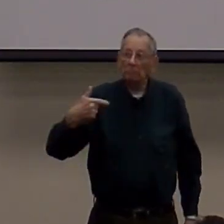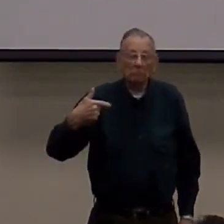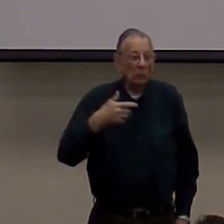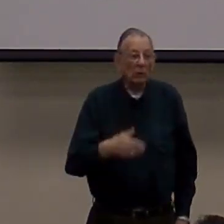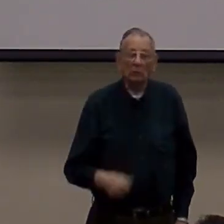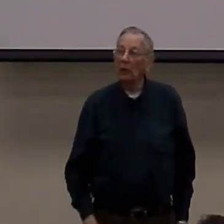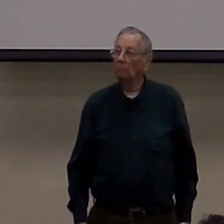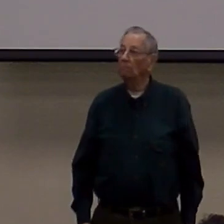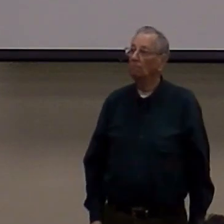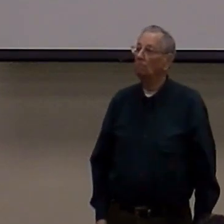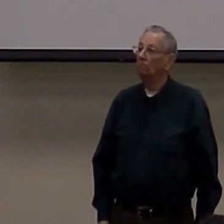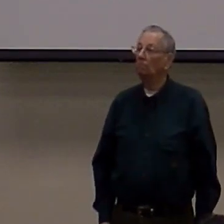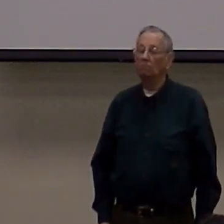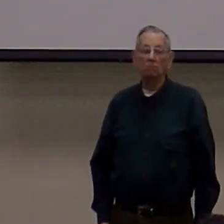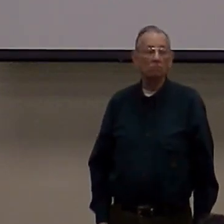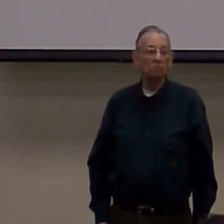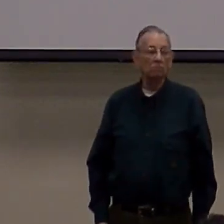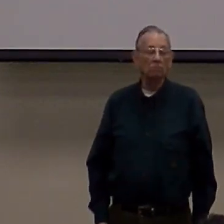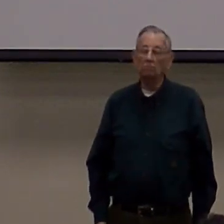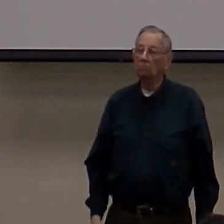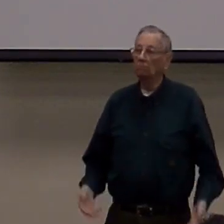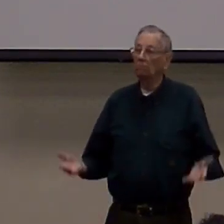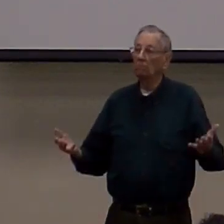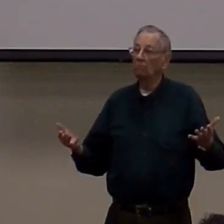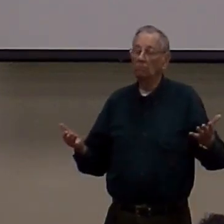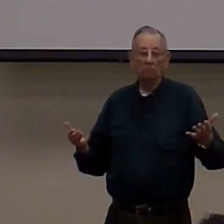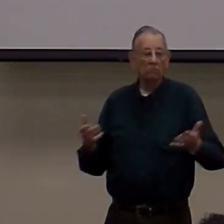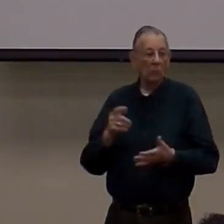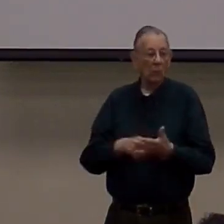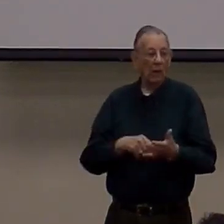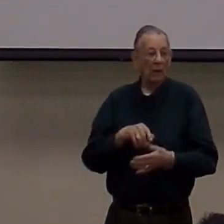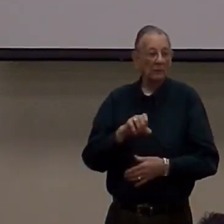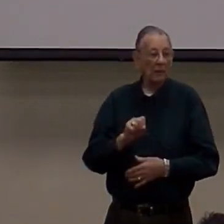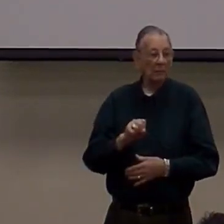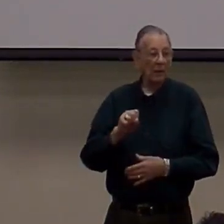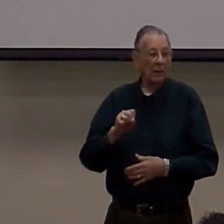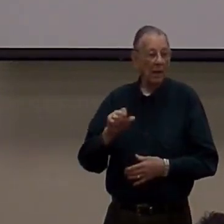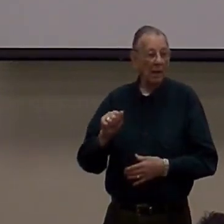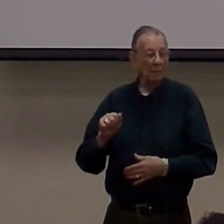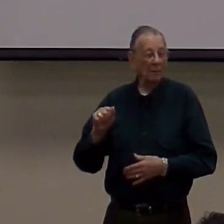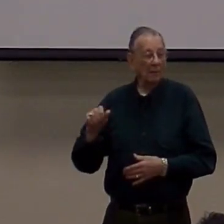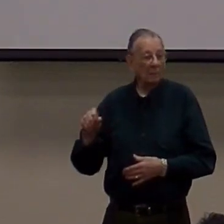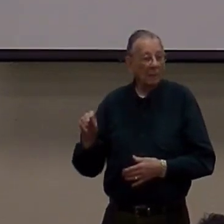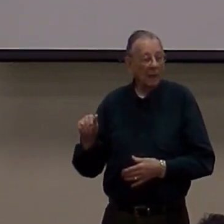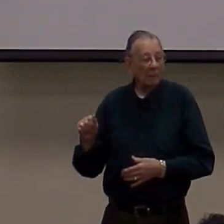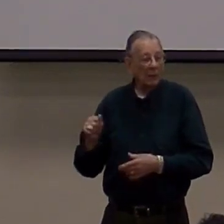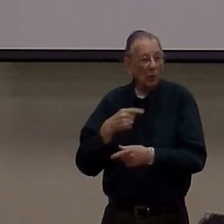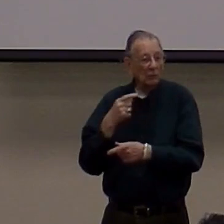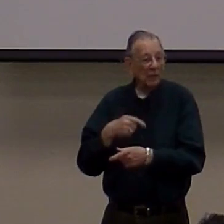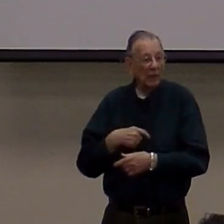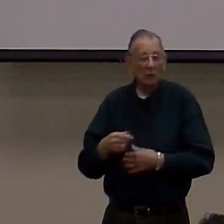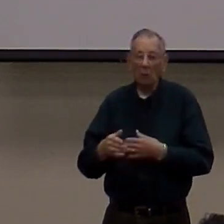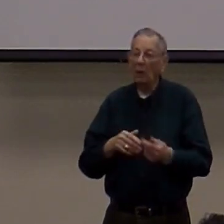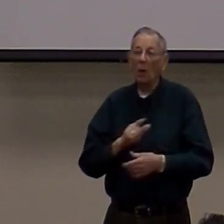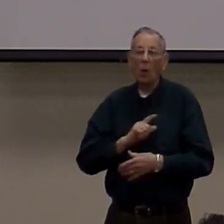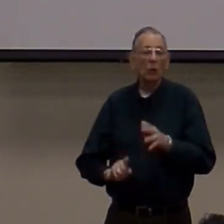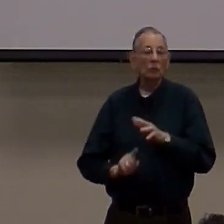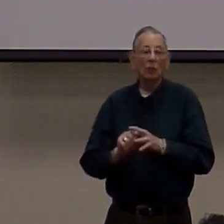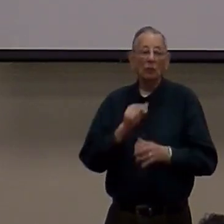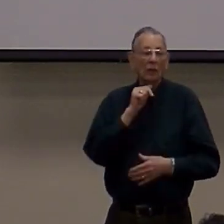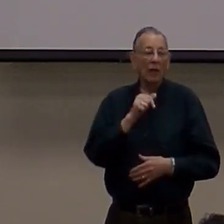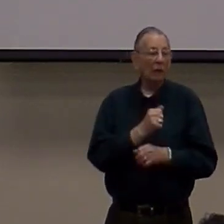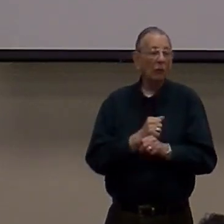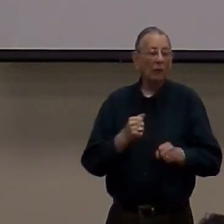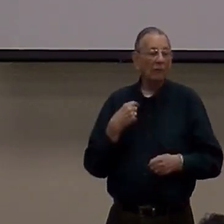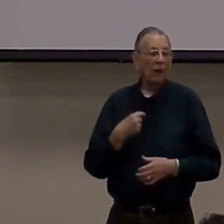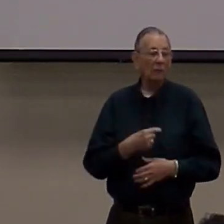you say what Shadrach, Meshach, and Abednego said? No matter what, whether the Lord shows up or not to